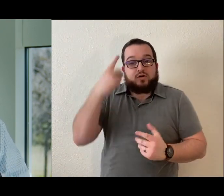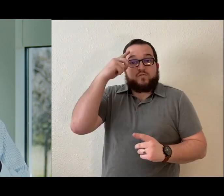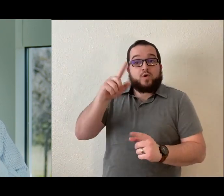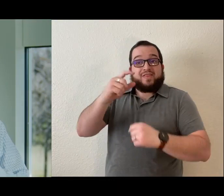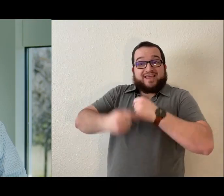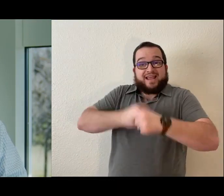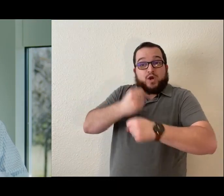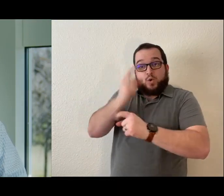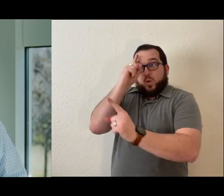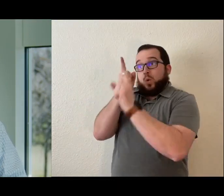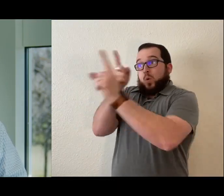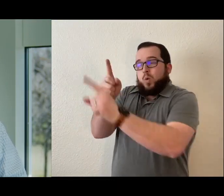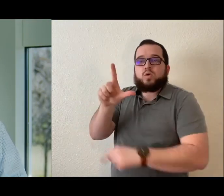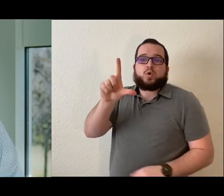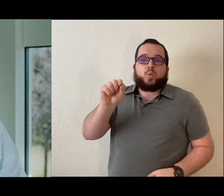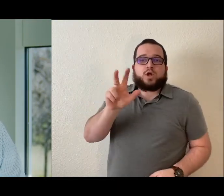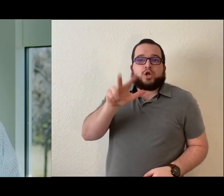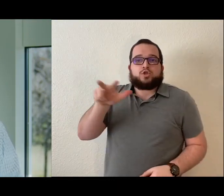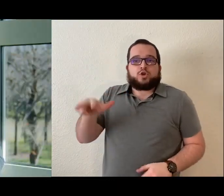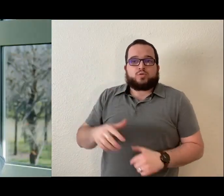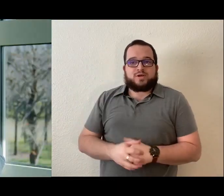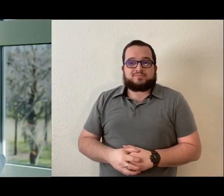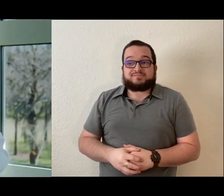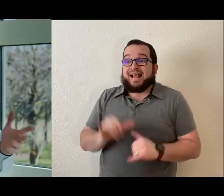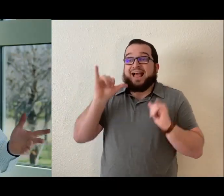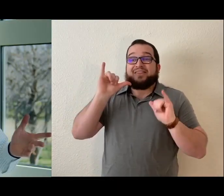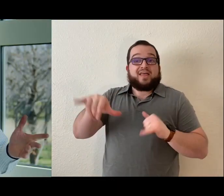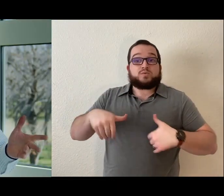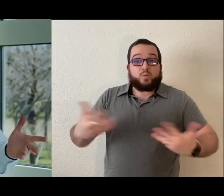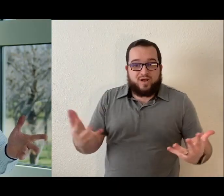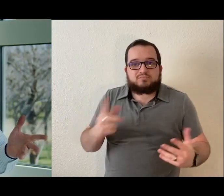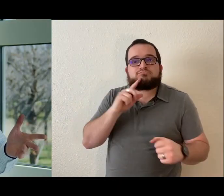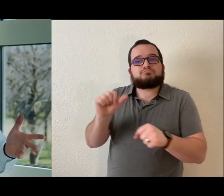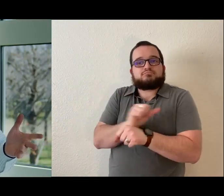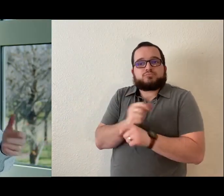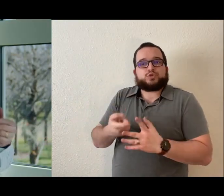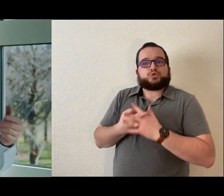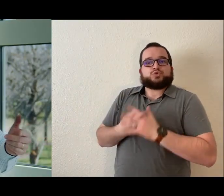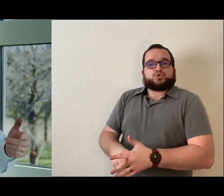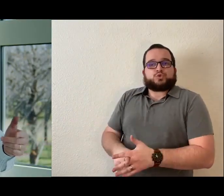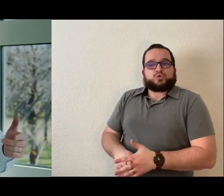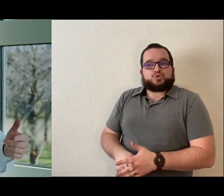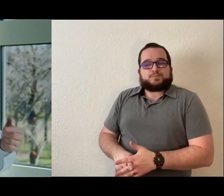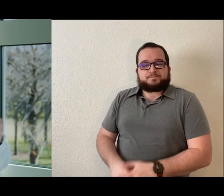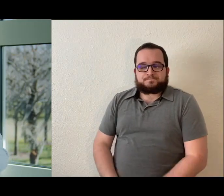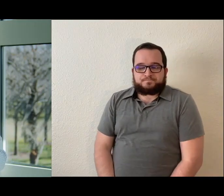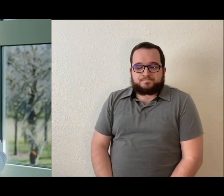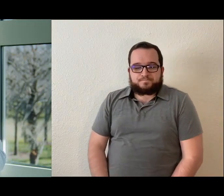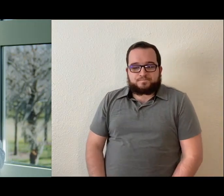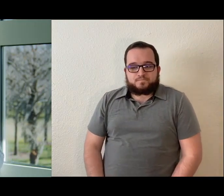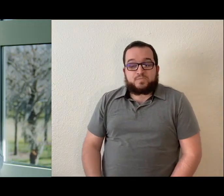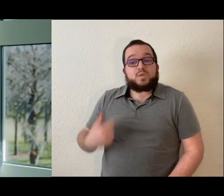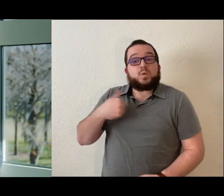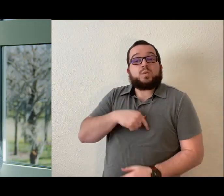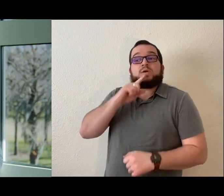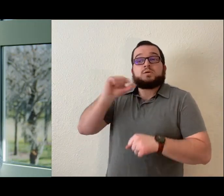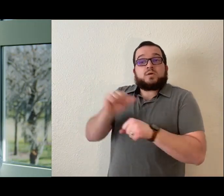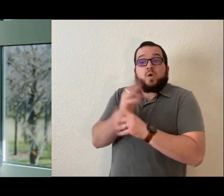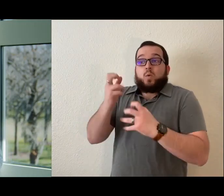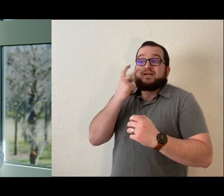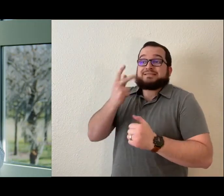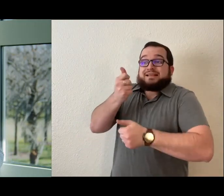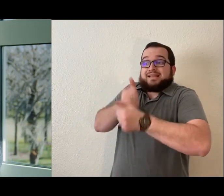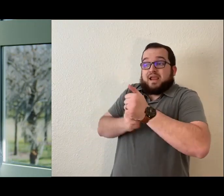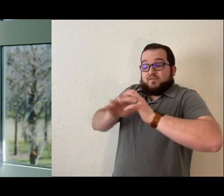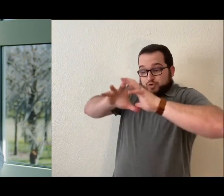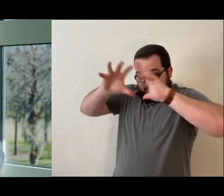one by the year 2033. And this is simply a start. Ultimately, we want to see every person on